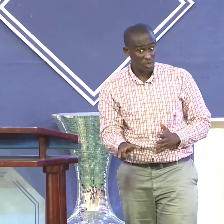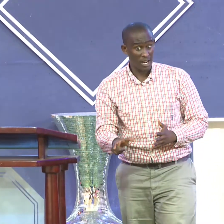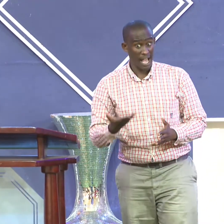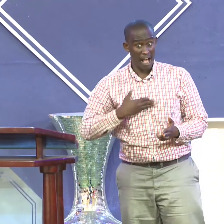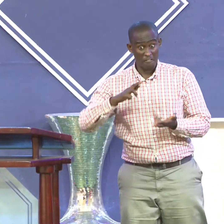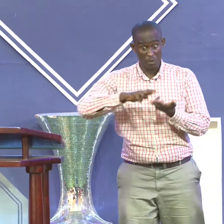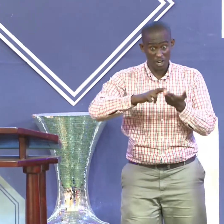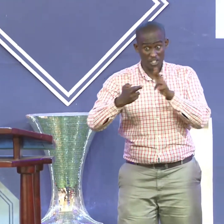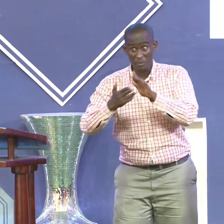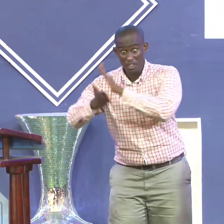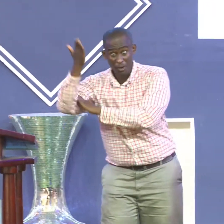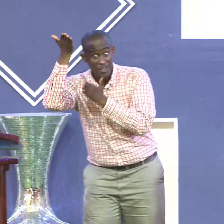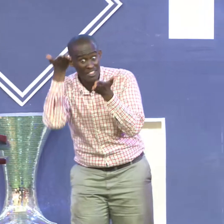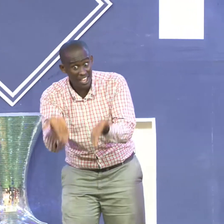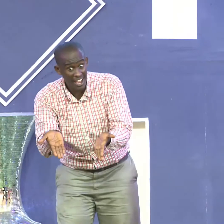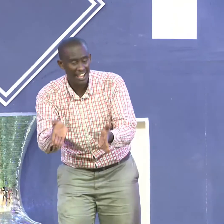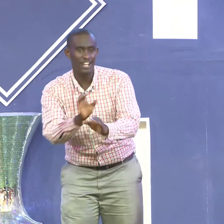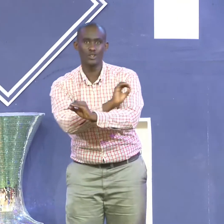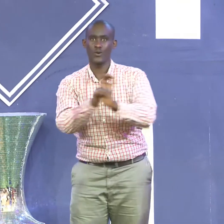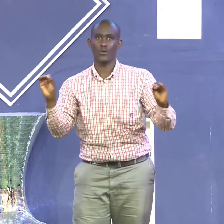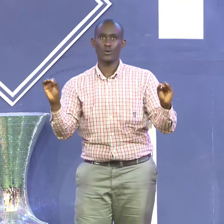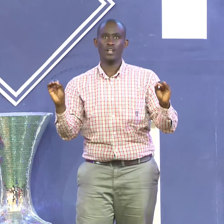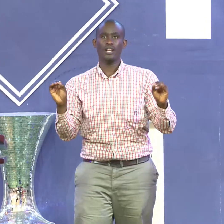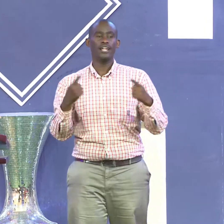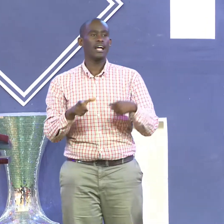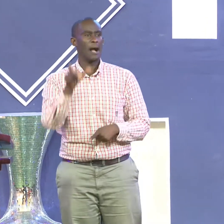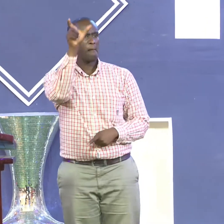world, you cannot maintain your relationship with God.